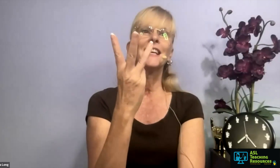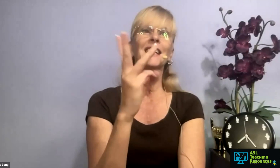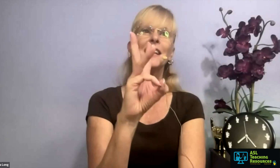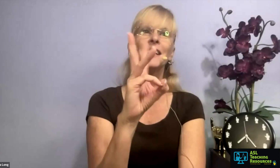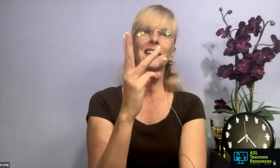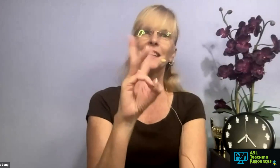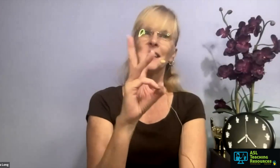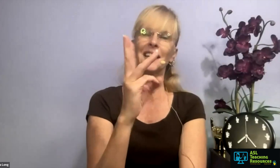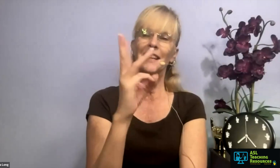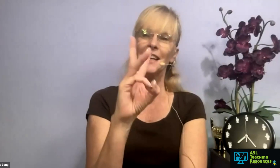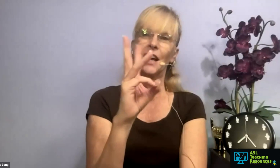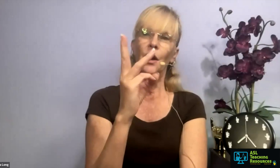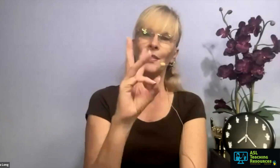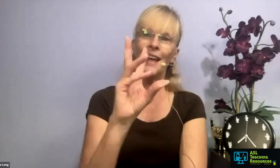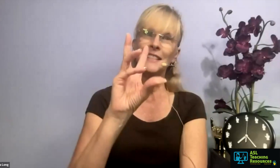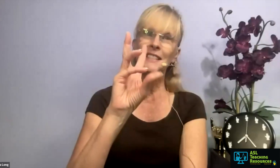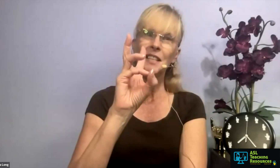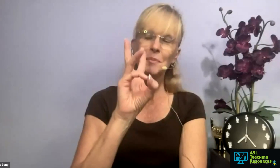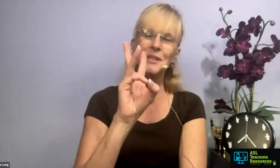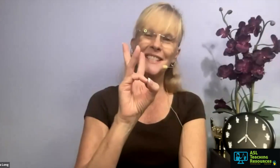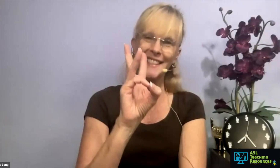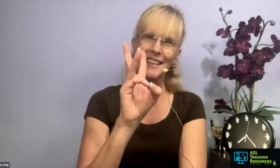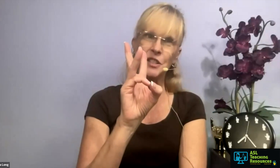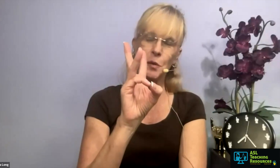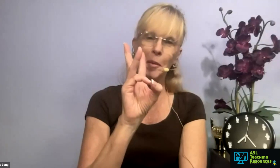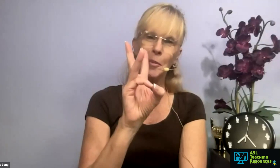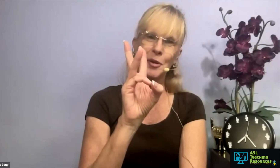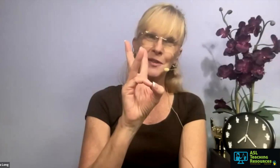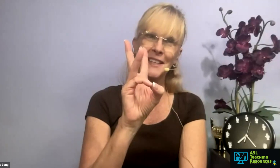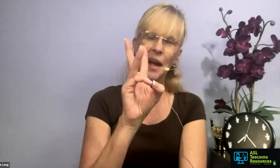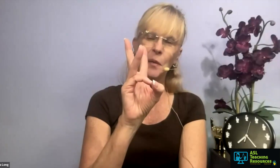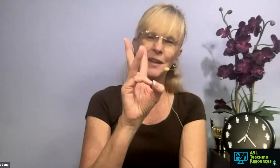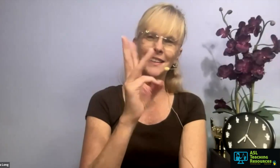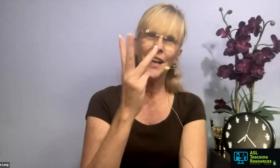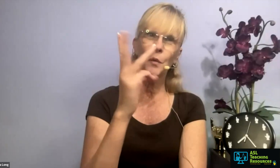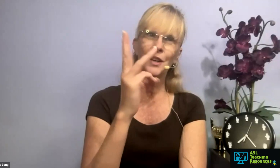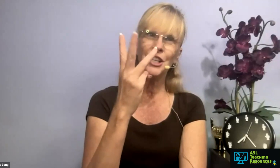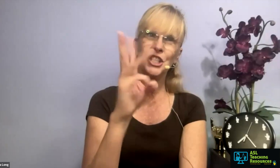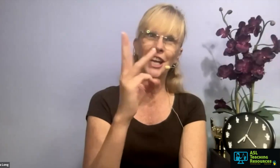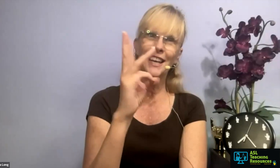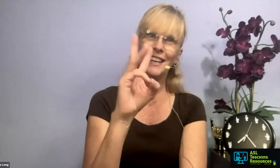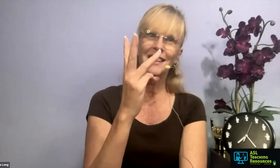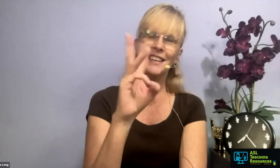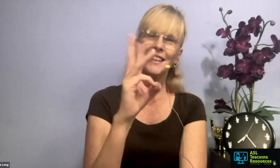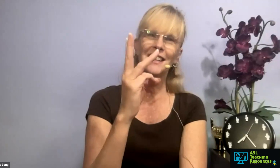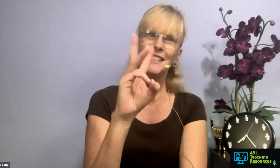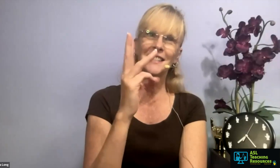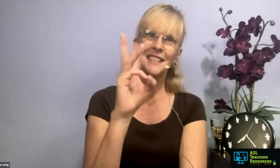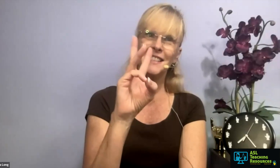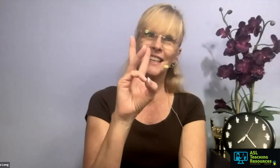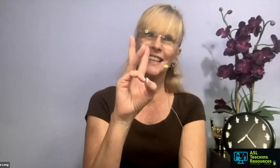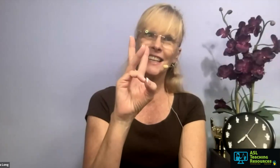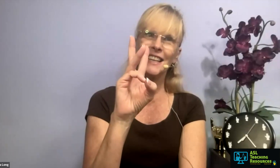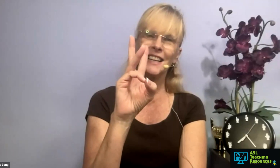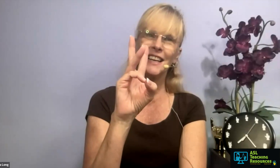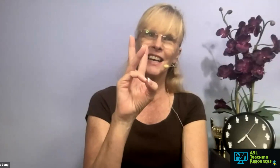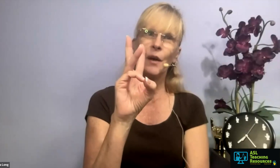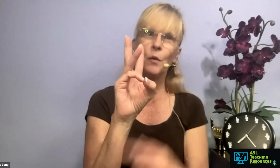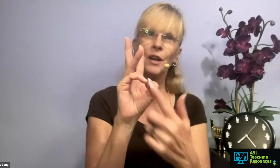16. That's the number 6. You remember using that one? And we're going to shake it. 16. Now we're going to